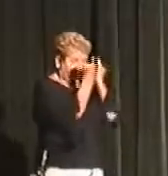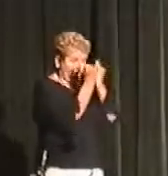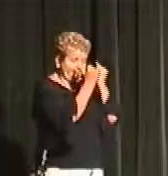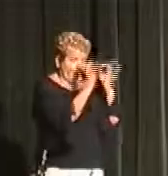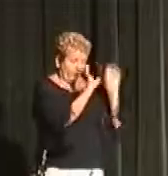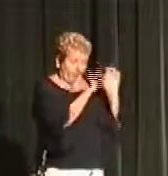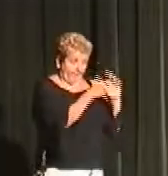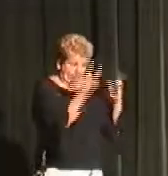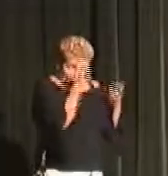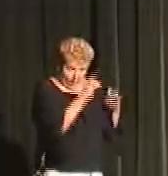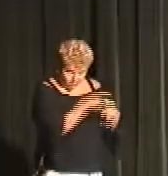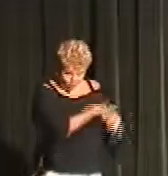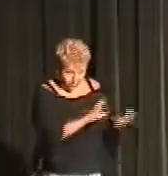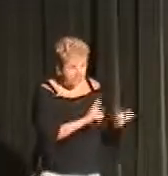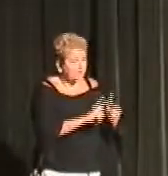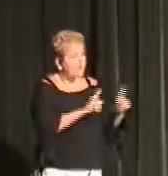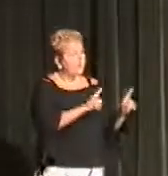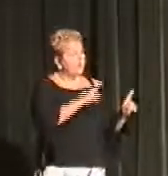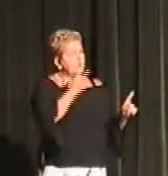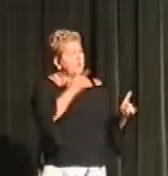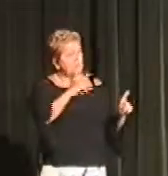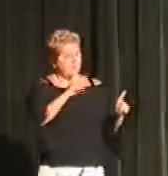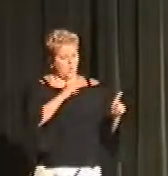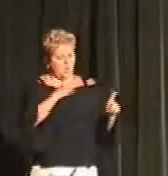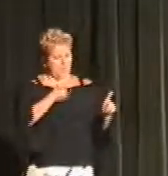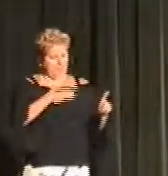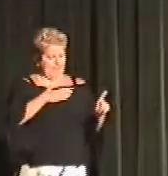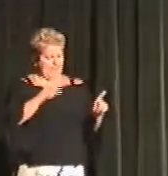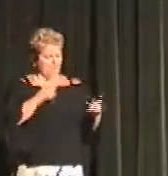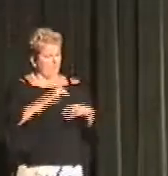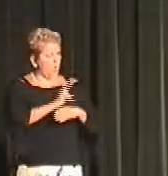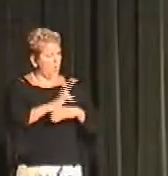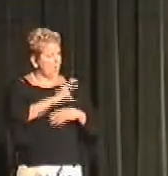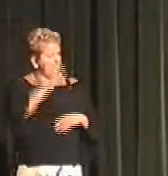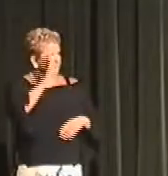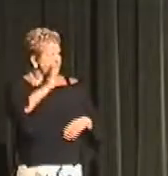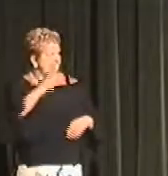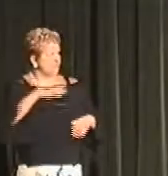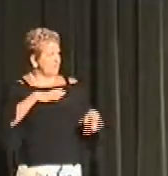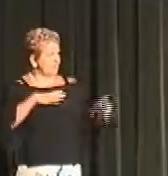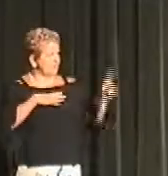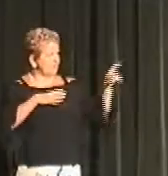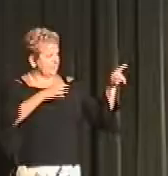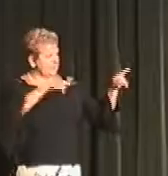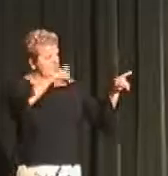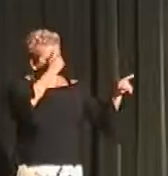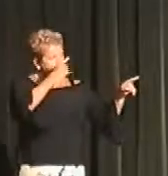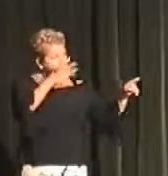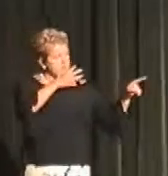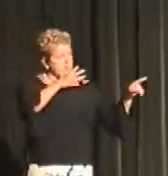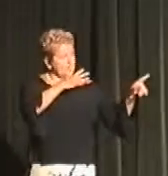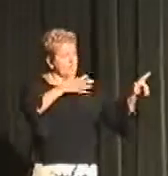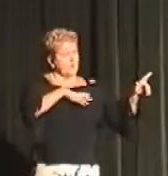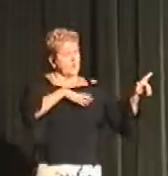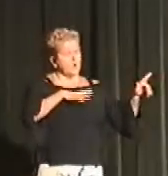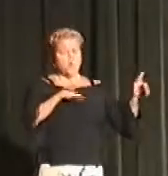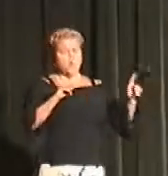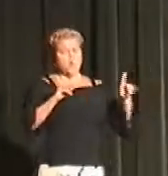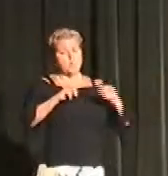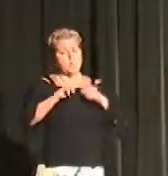no, you know, I'm glad I'm wearing this brown dress. I thought, are you kidding? I go, okay, wait a minute. I go, green is your absolute favorite color. I mean,